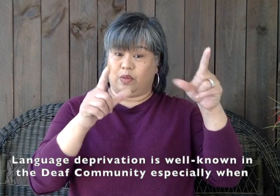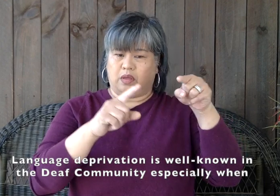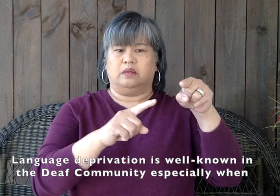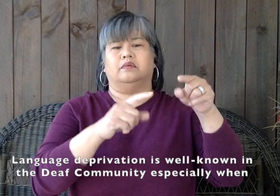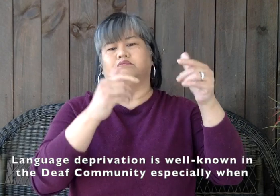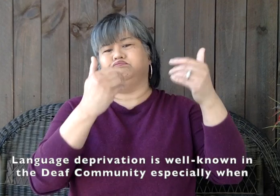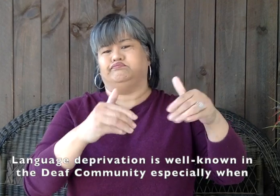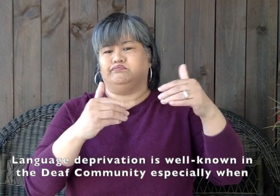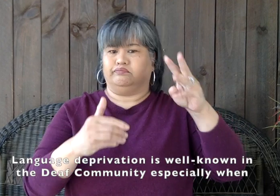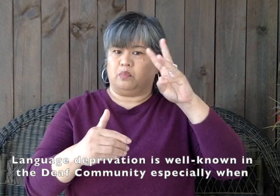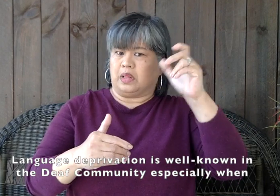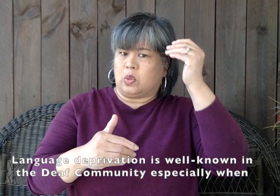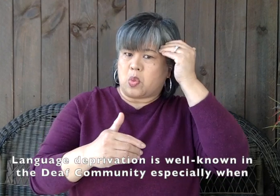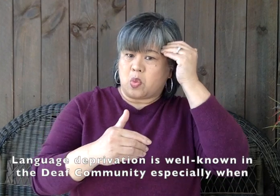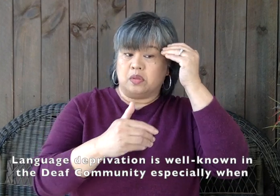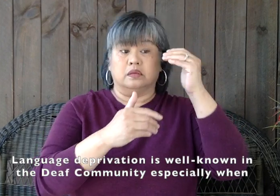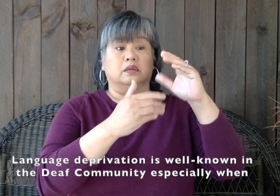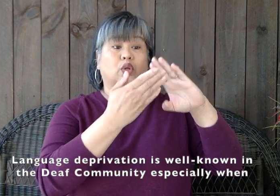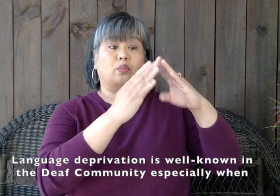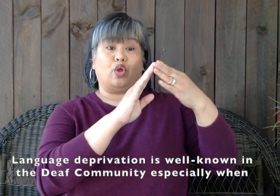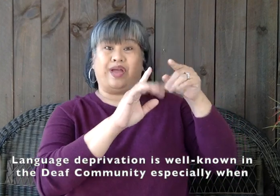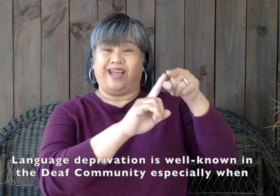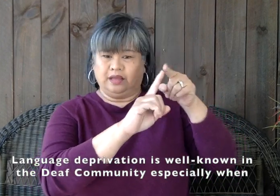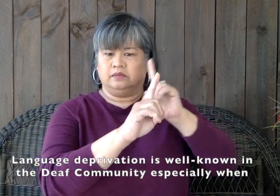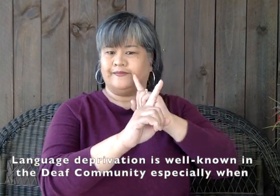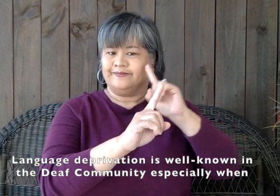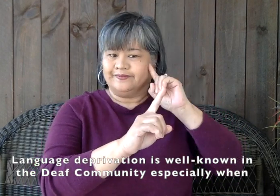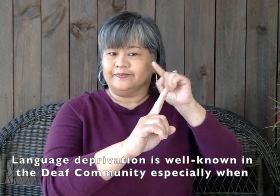Language deprivation is well known in the deaf community,